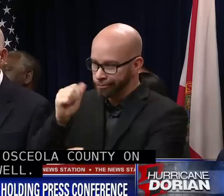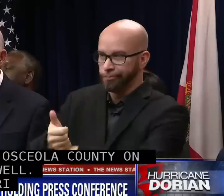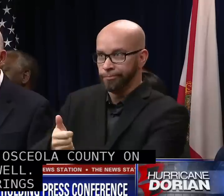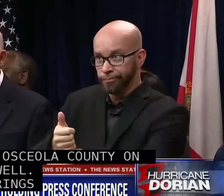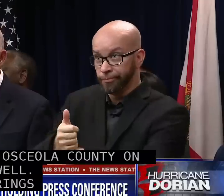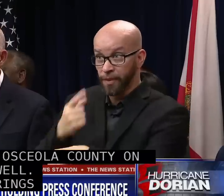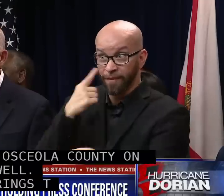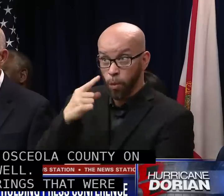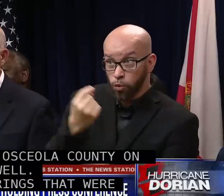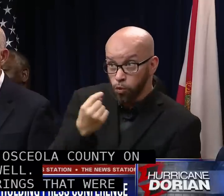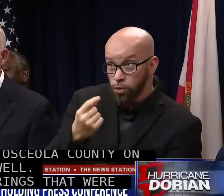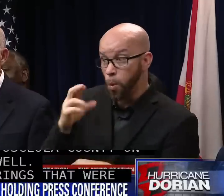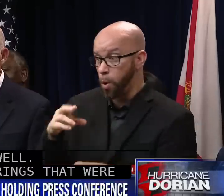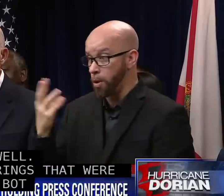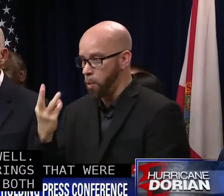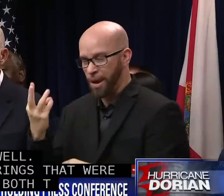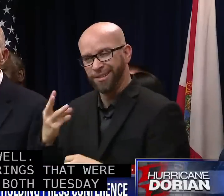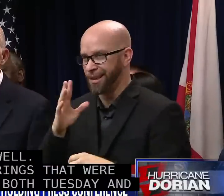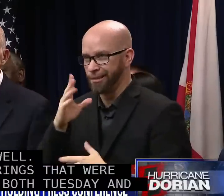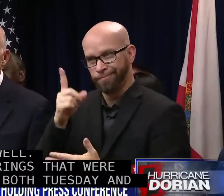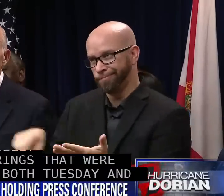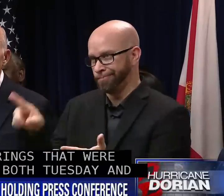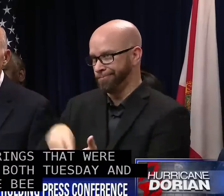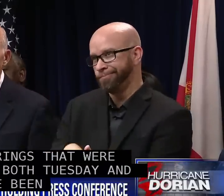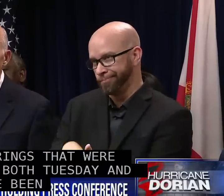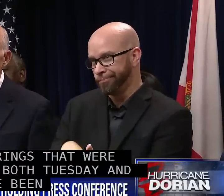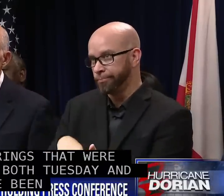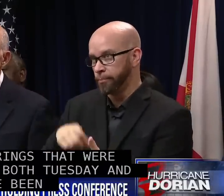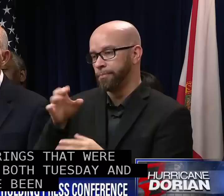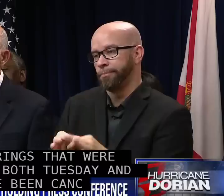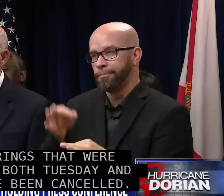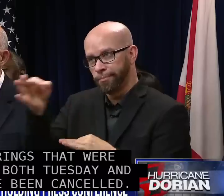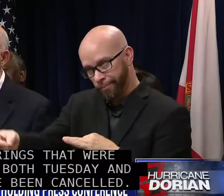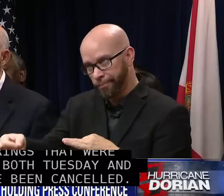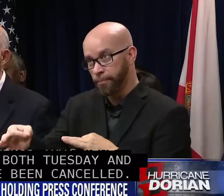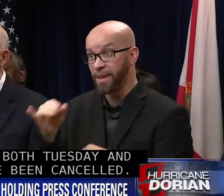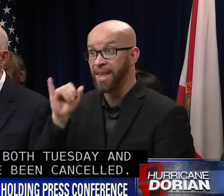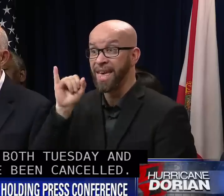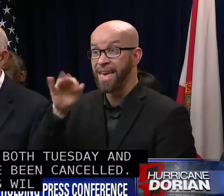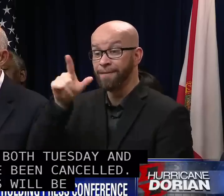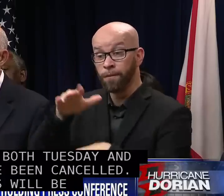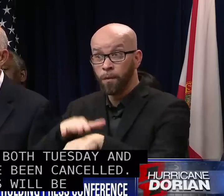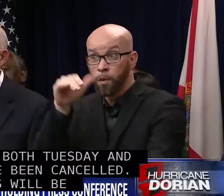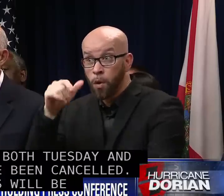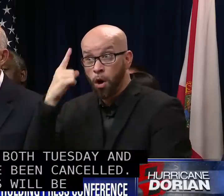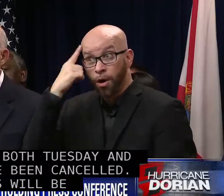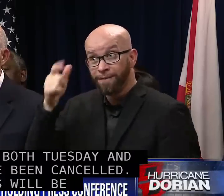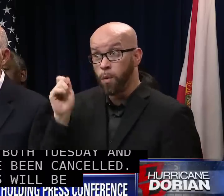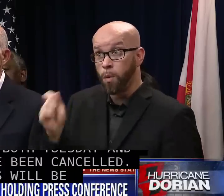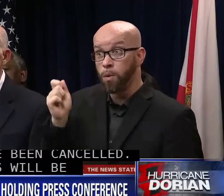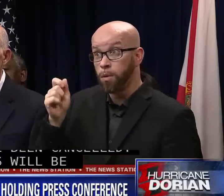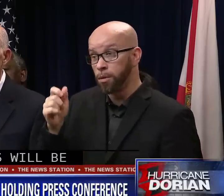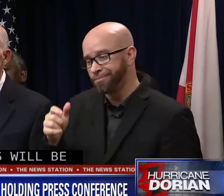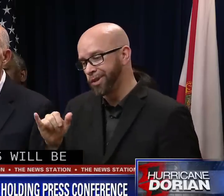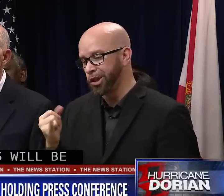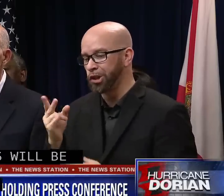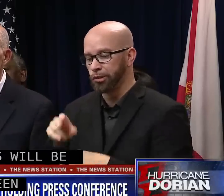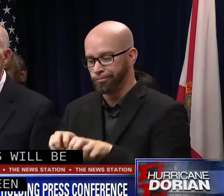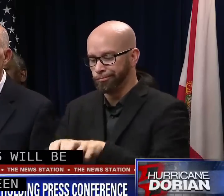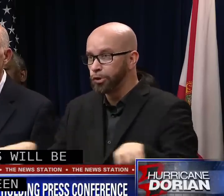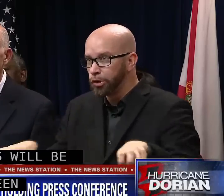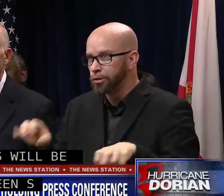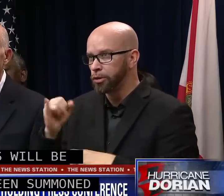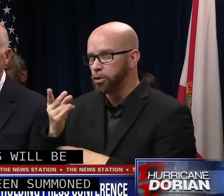been canceled. Those hearings will be rescheduled. If you have been summoned as a juror to appear in Orange